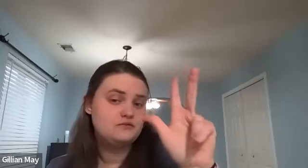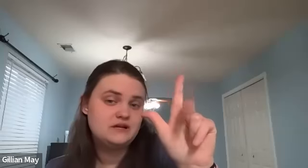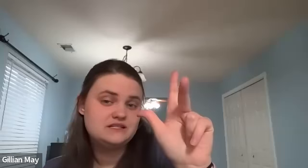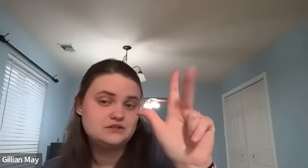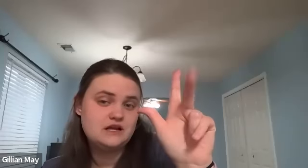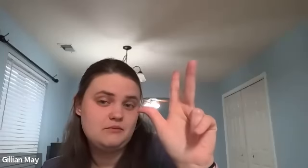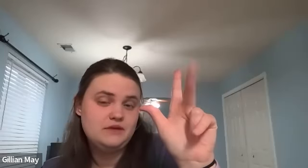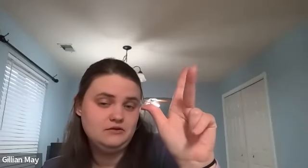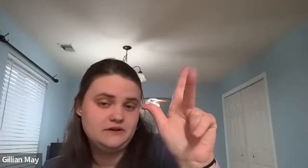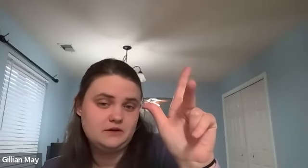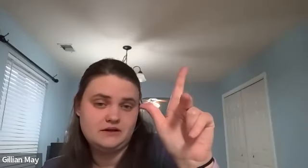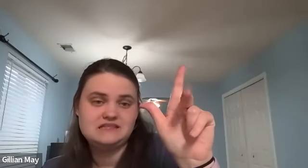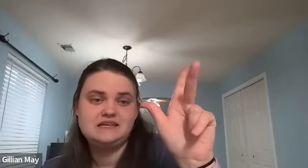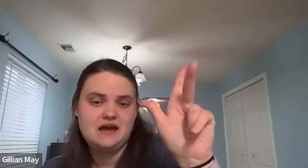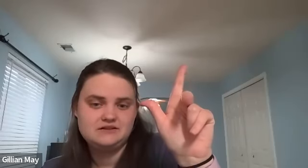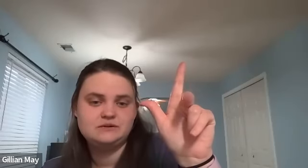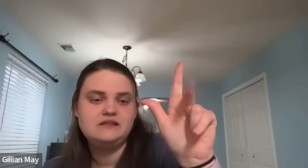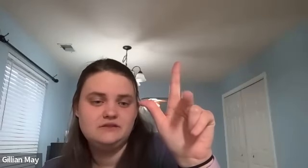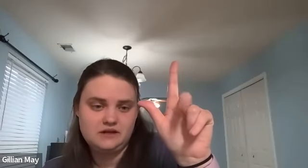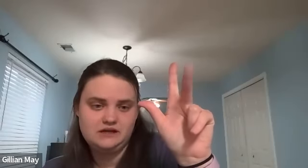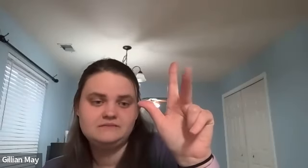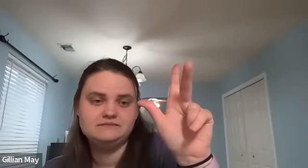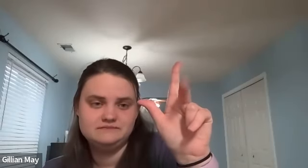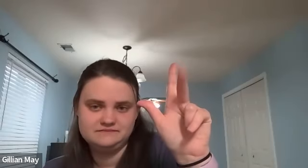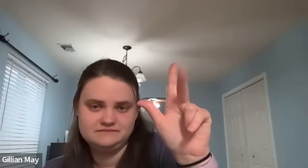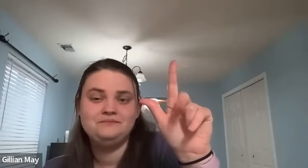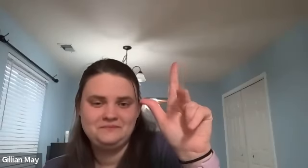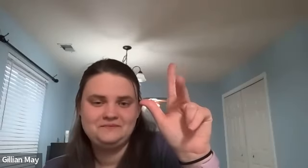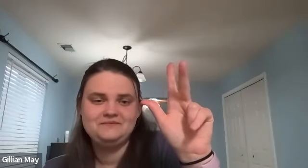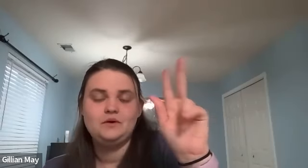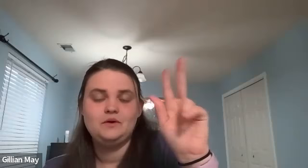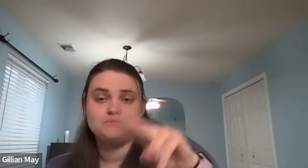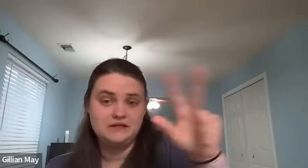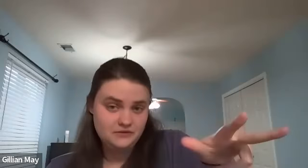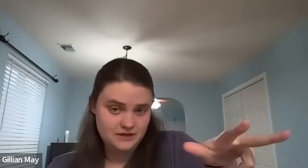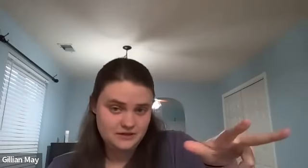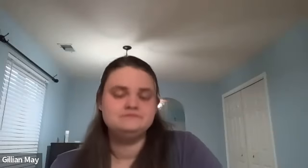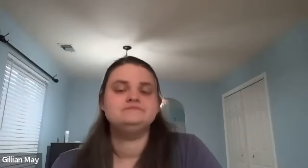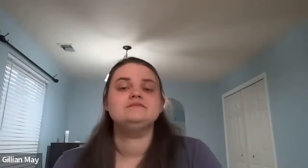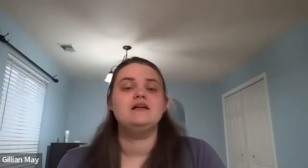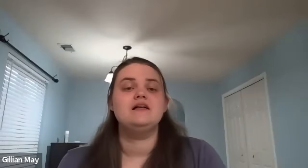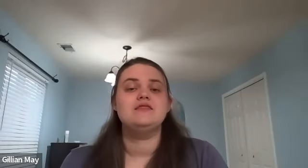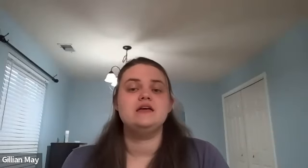23 is your now middle finger bouncing. Yeah, 23. Or 23.